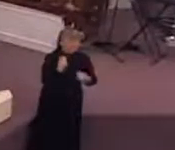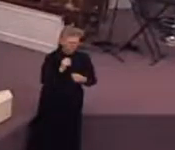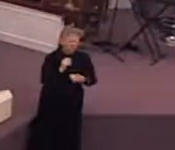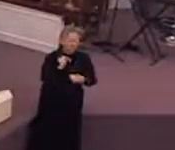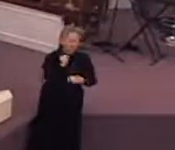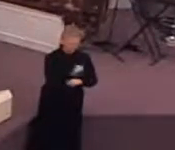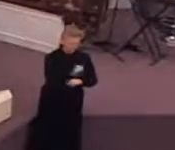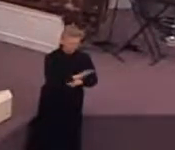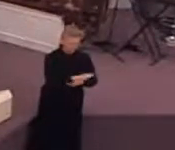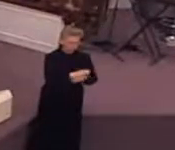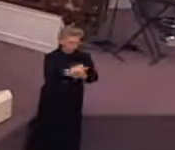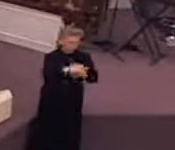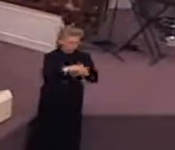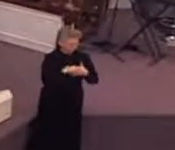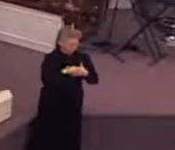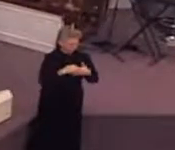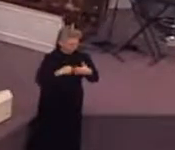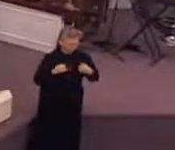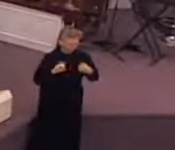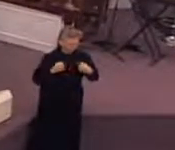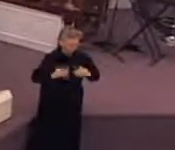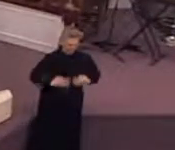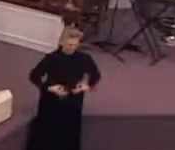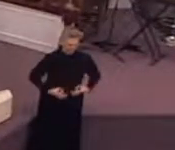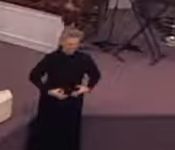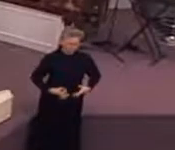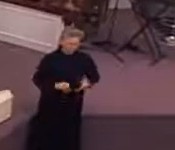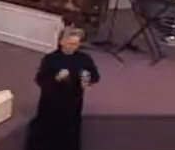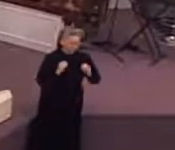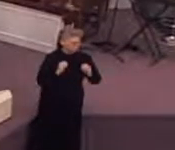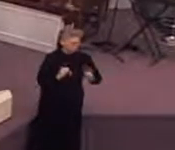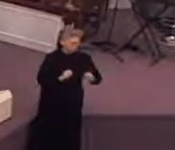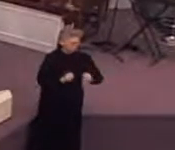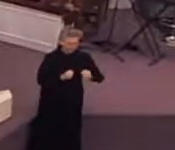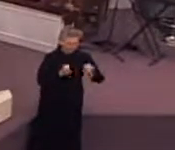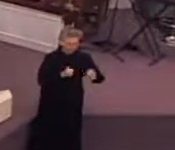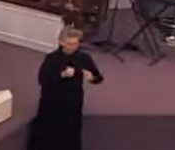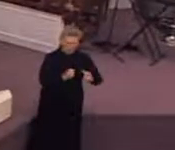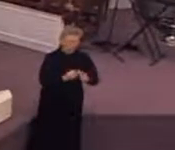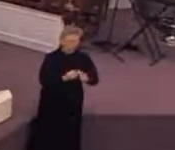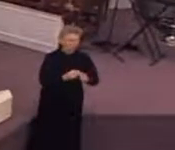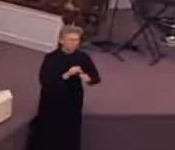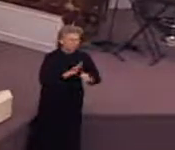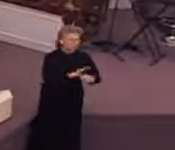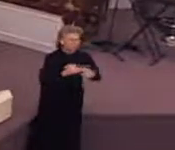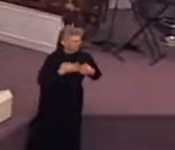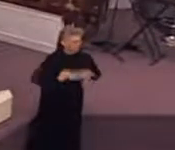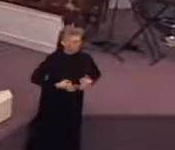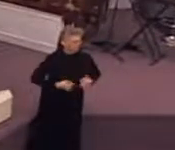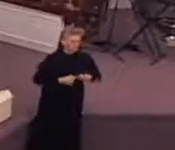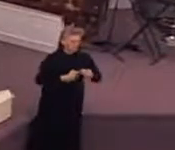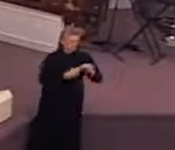your flesh. There is nothing stronger, amen, than your flesh, than the Spirit of God.